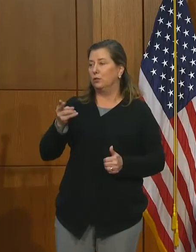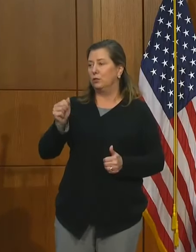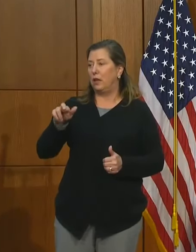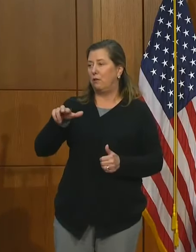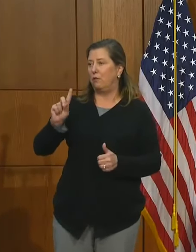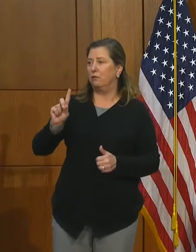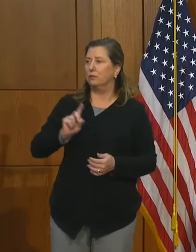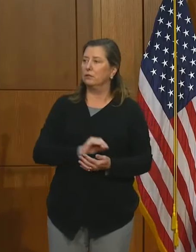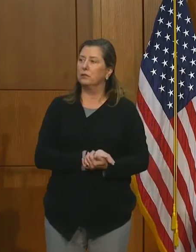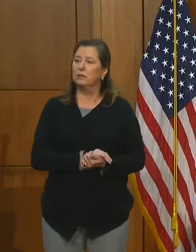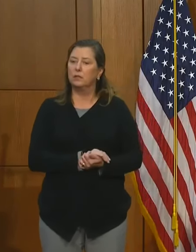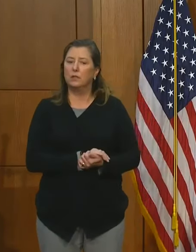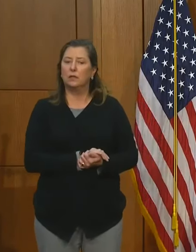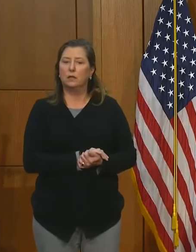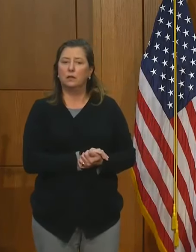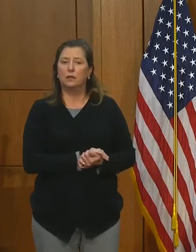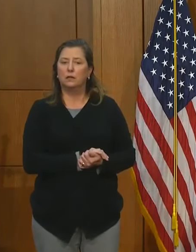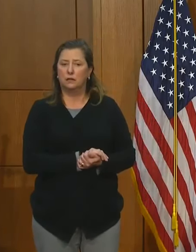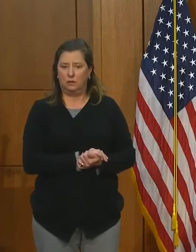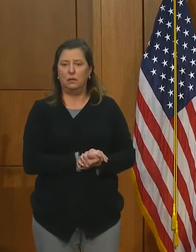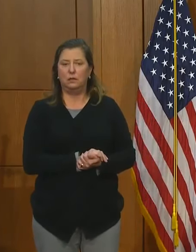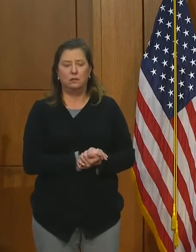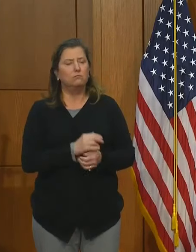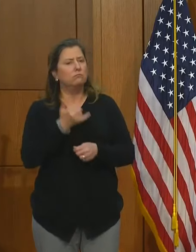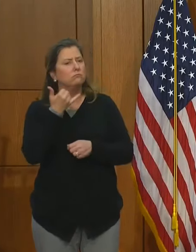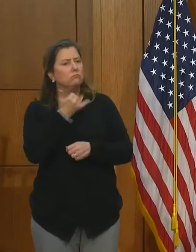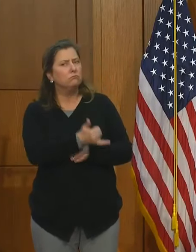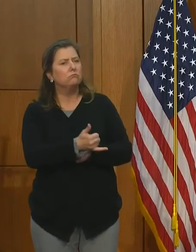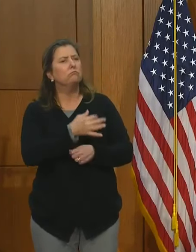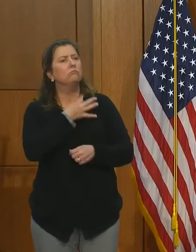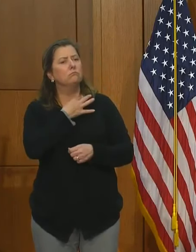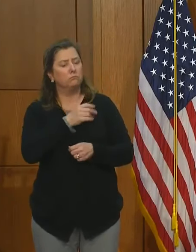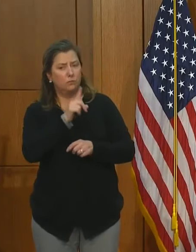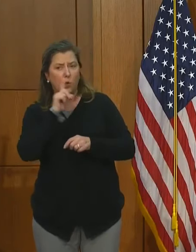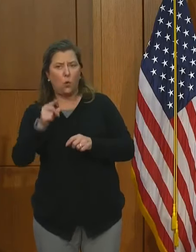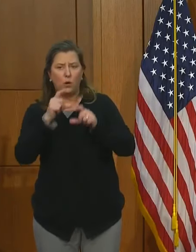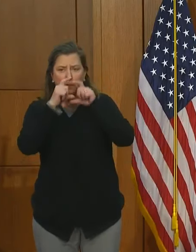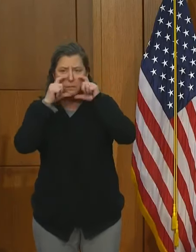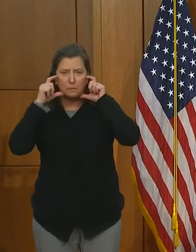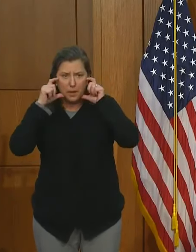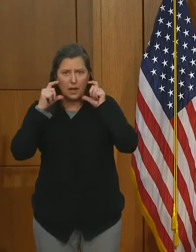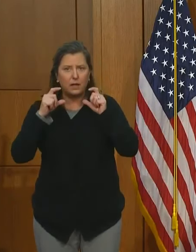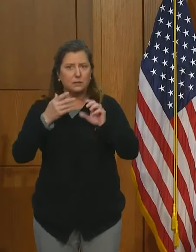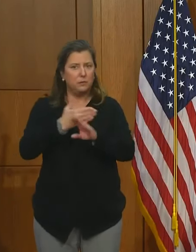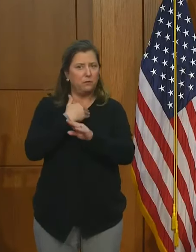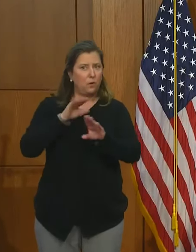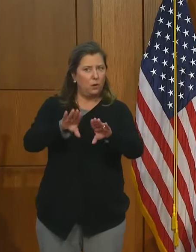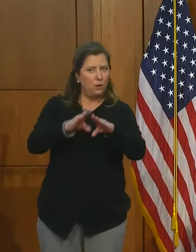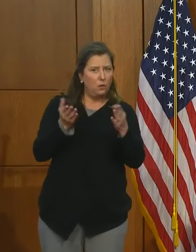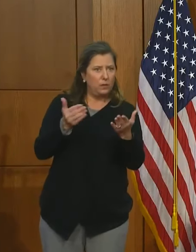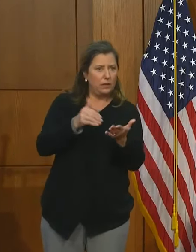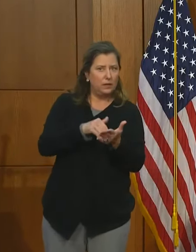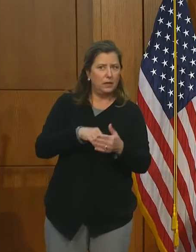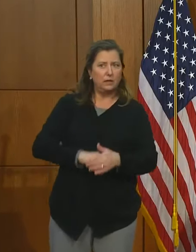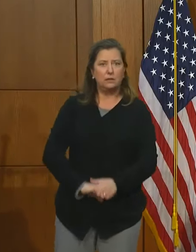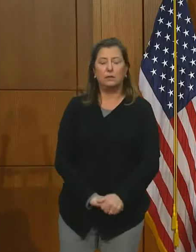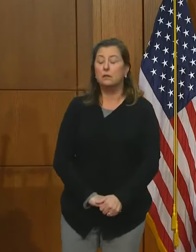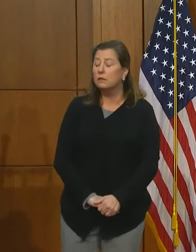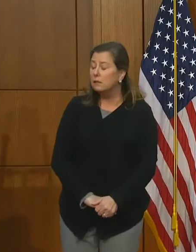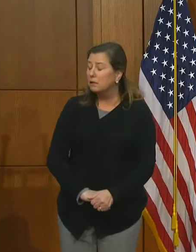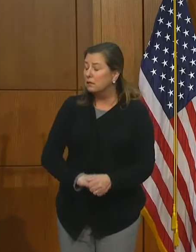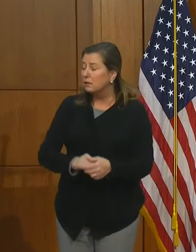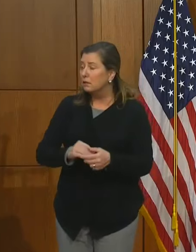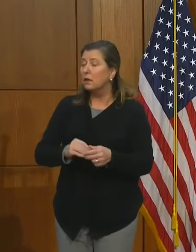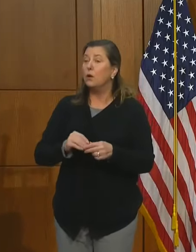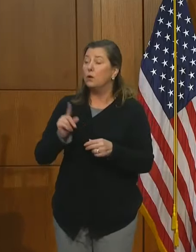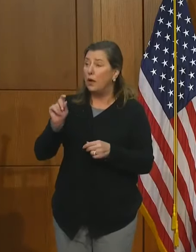Thank you. My question is whether you have considered a mask order as part of the phased approach to reopening? What was the